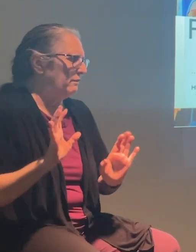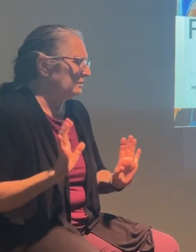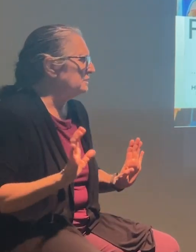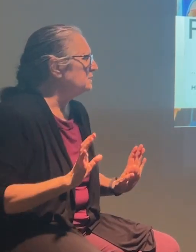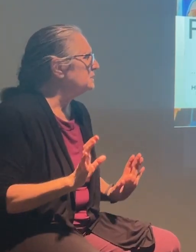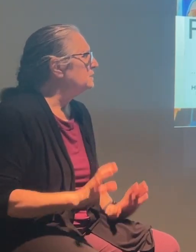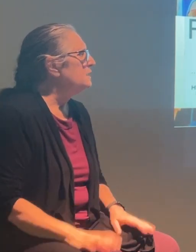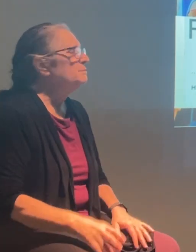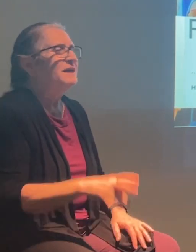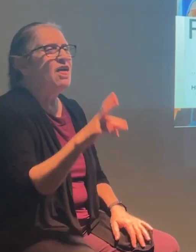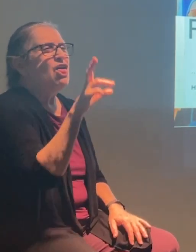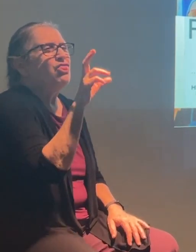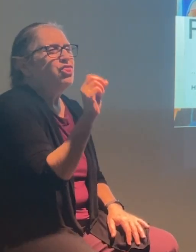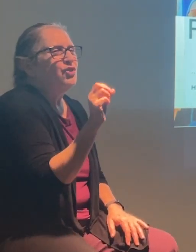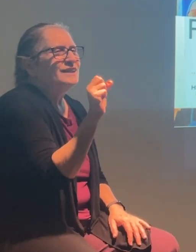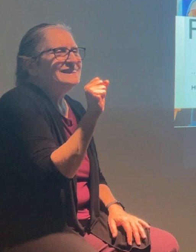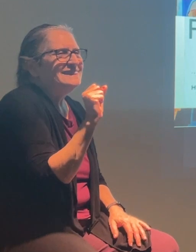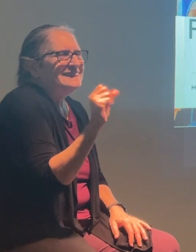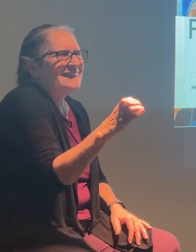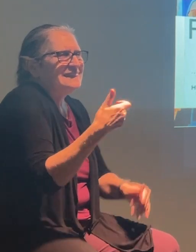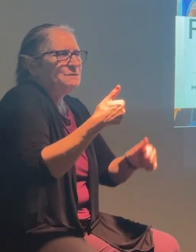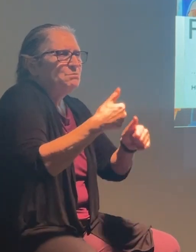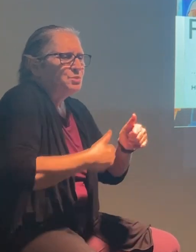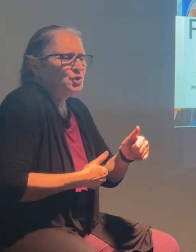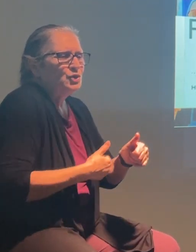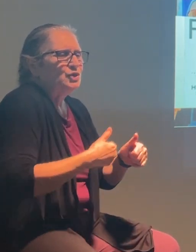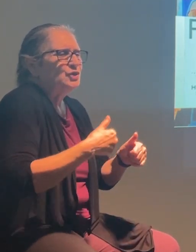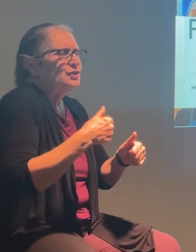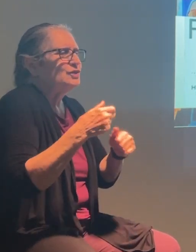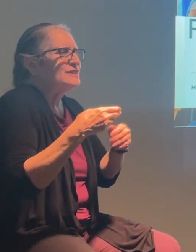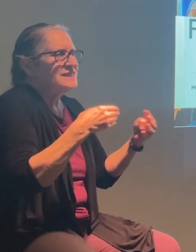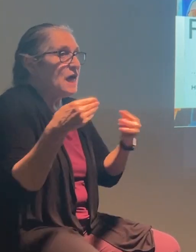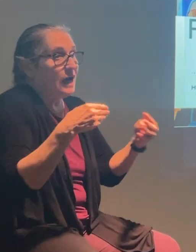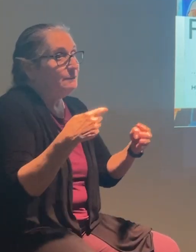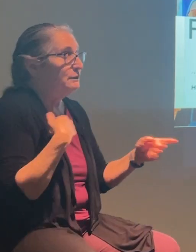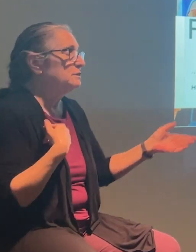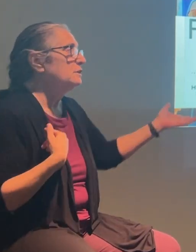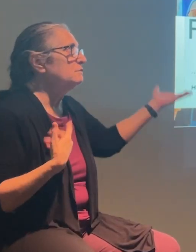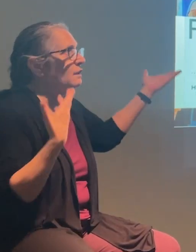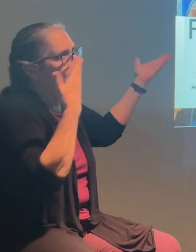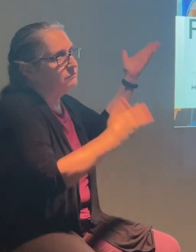about 30 seconds per slides because I have about 90.